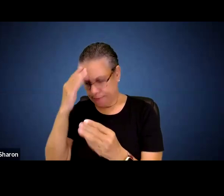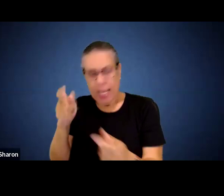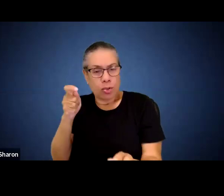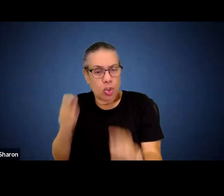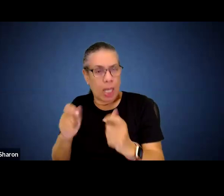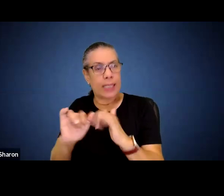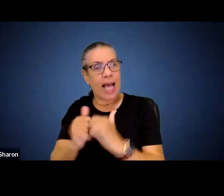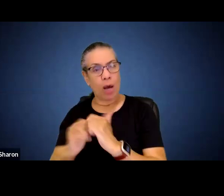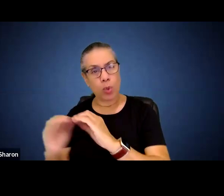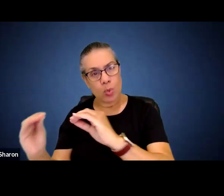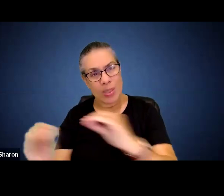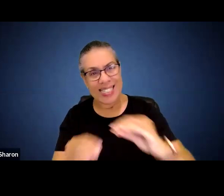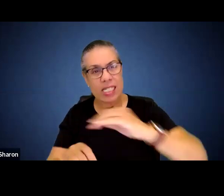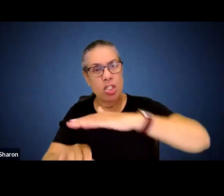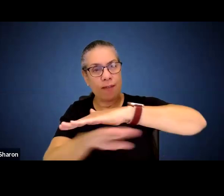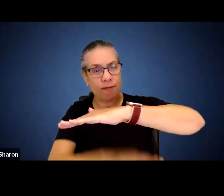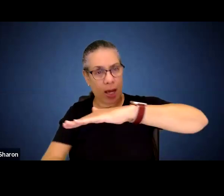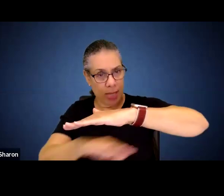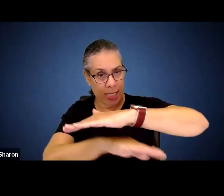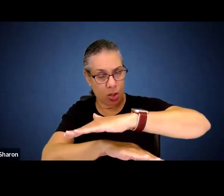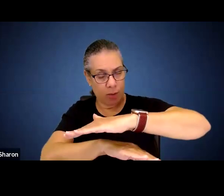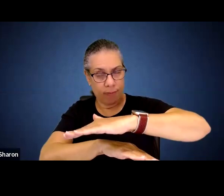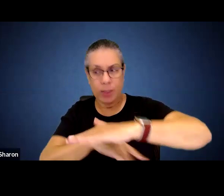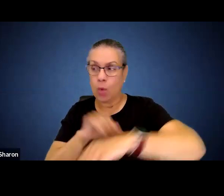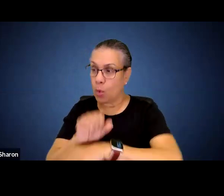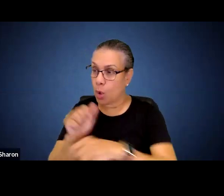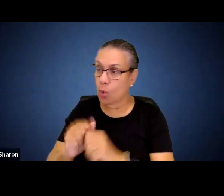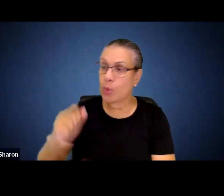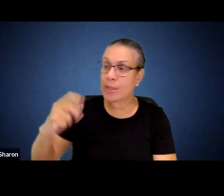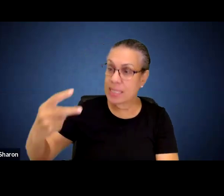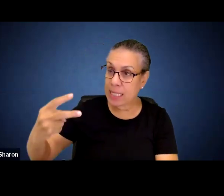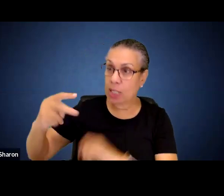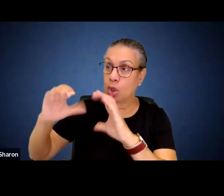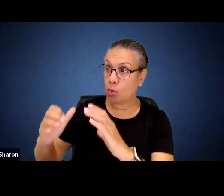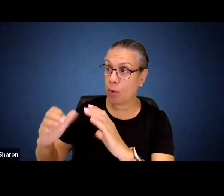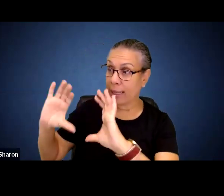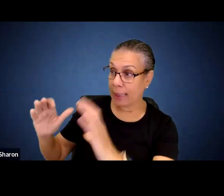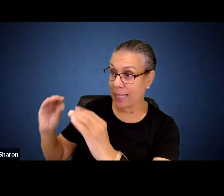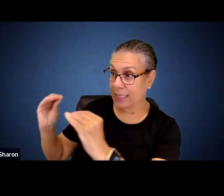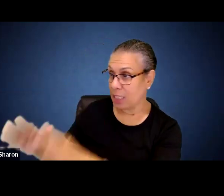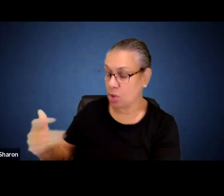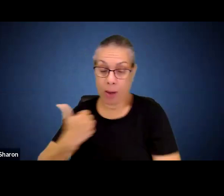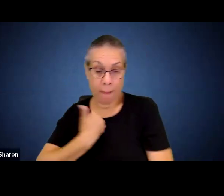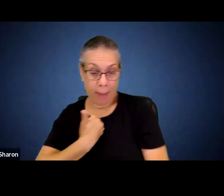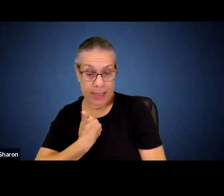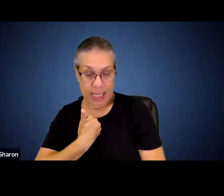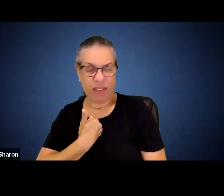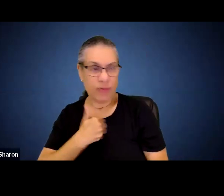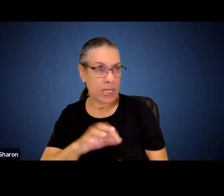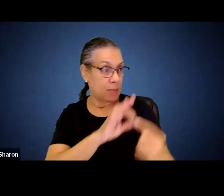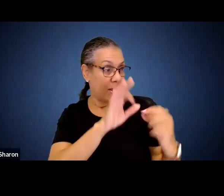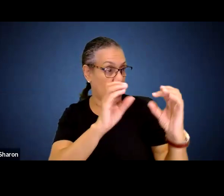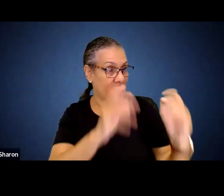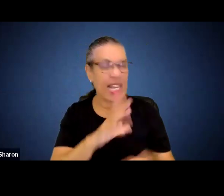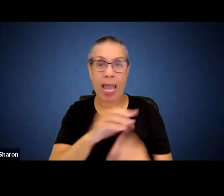teach Tier 1 foundations. We coordinated with both second grade classroom teachers, myself, the special educator, and our